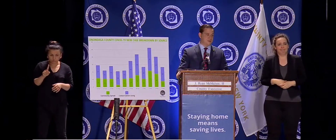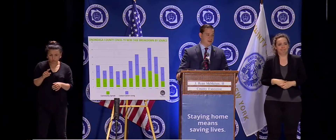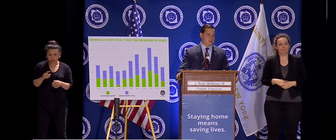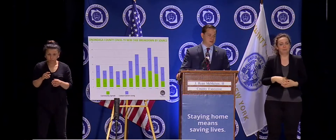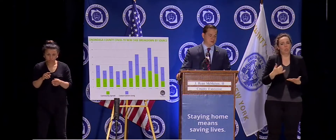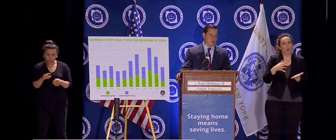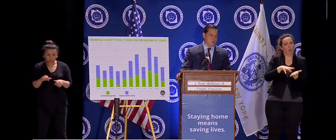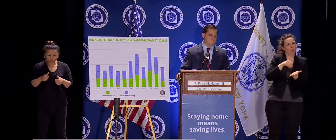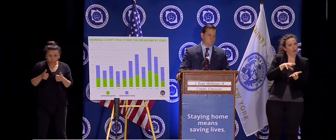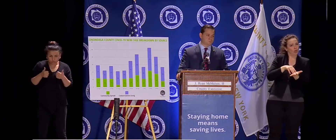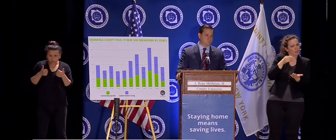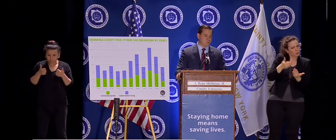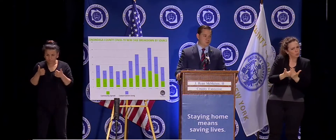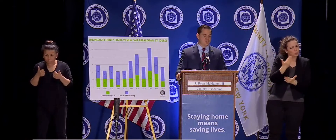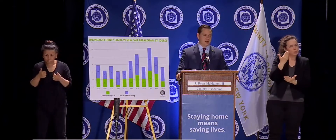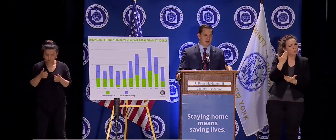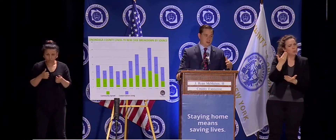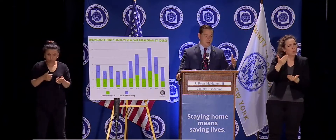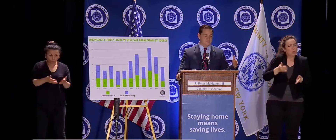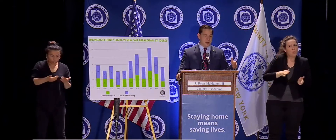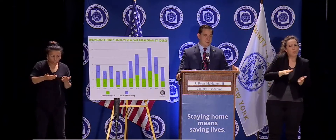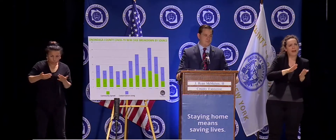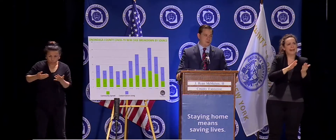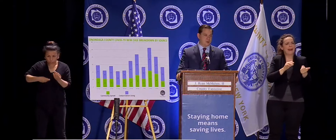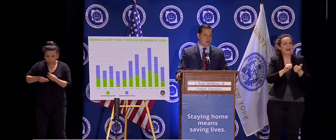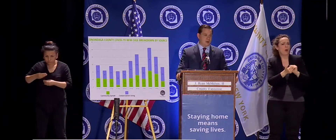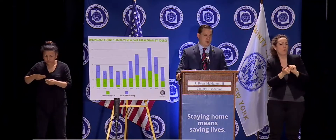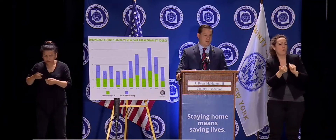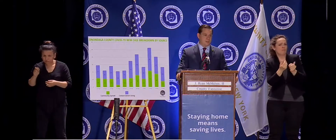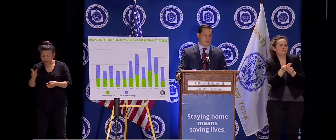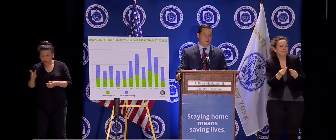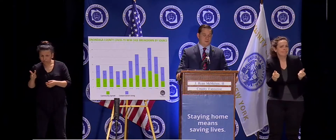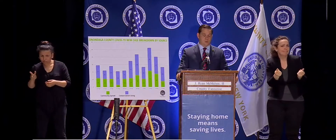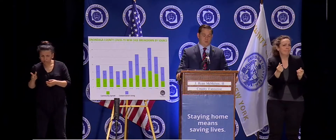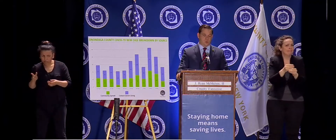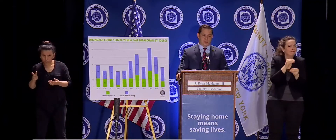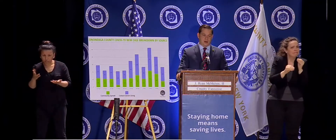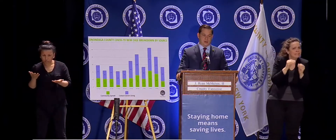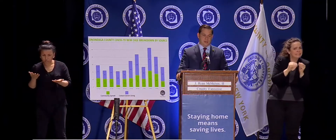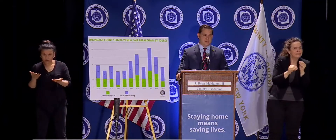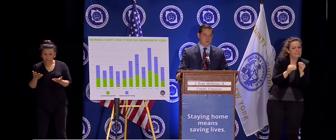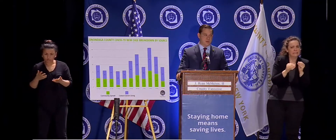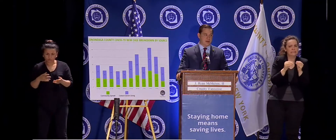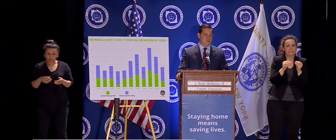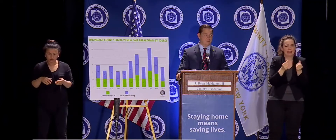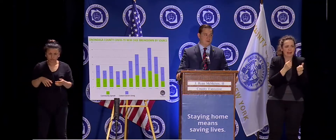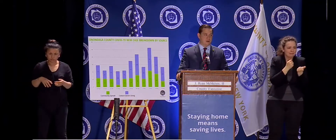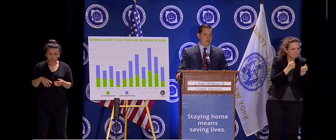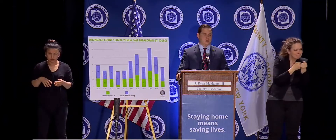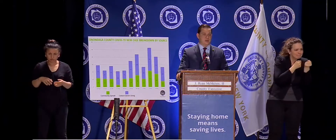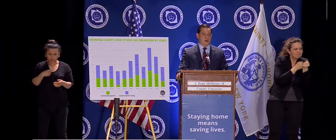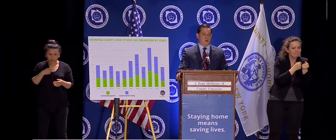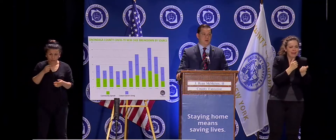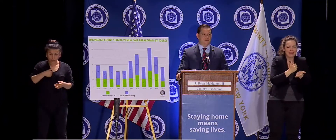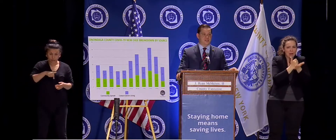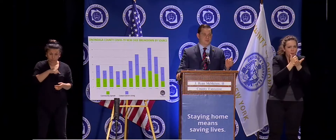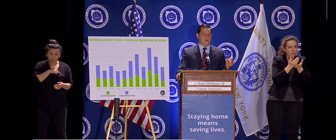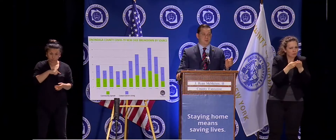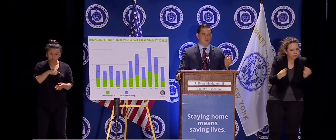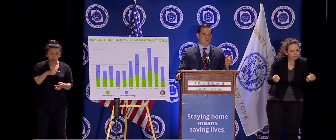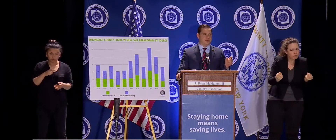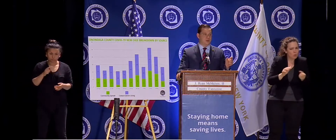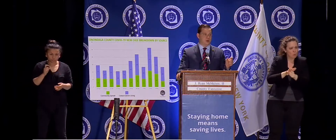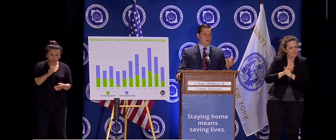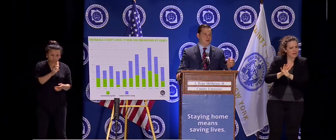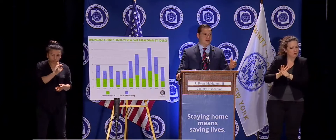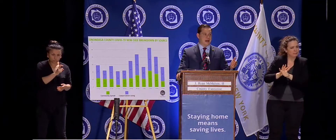next phase of this fight, try to get our lives back. The reality is we have sick people